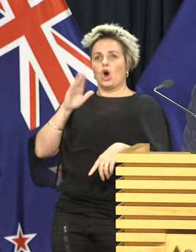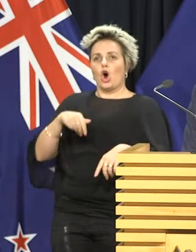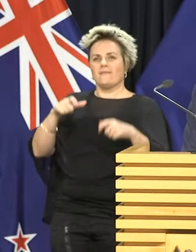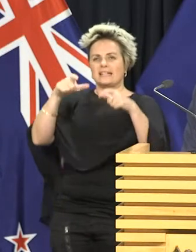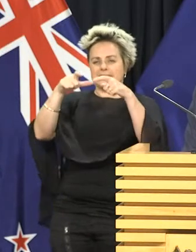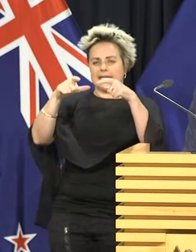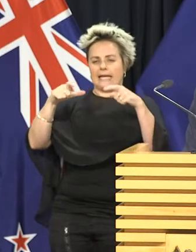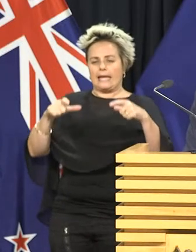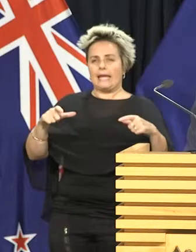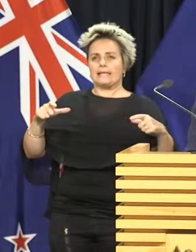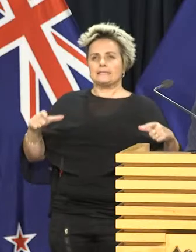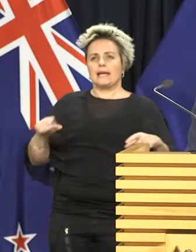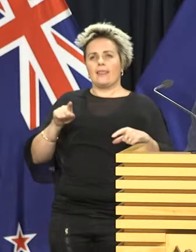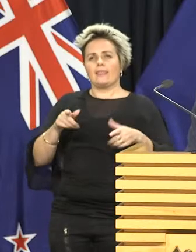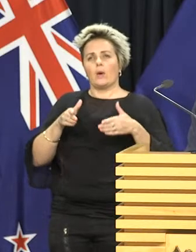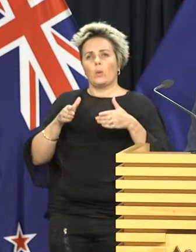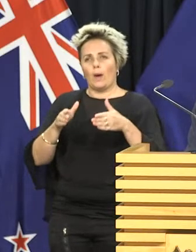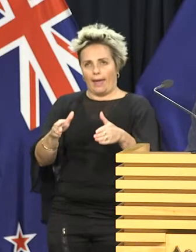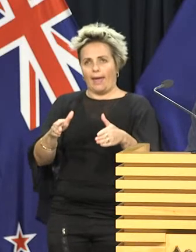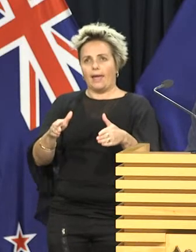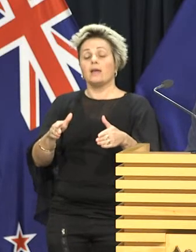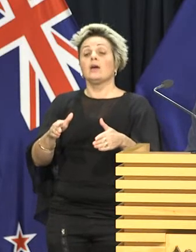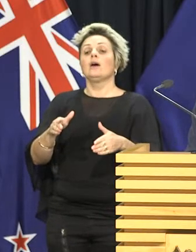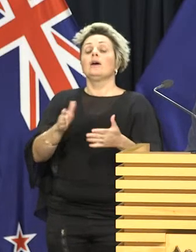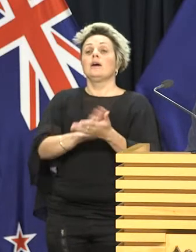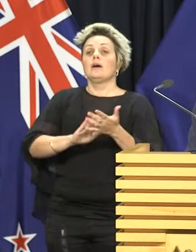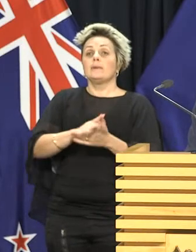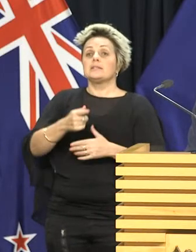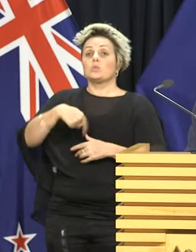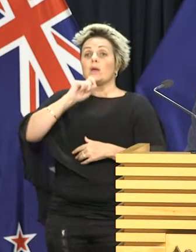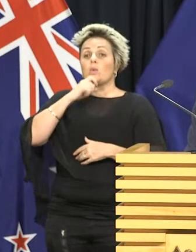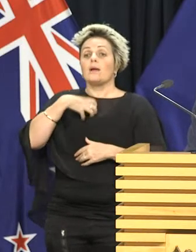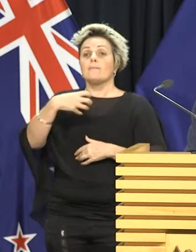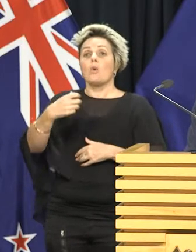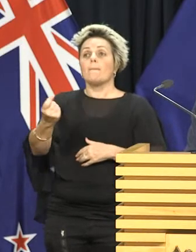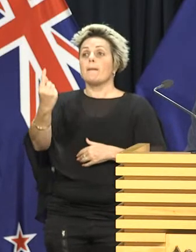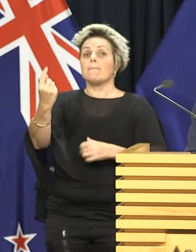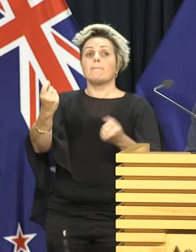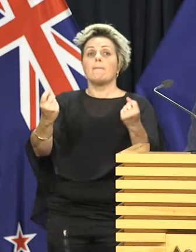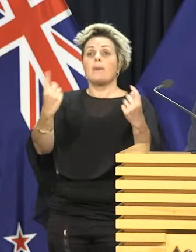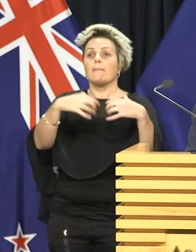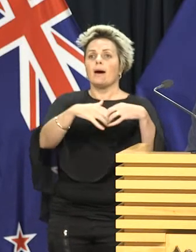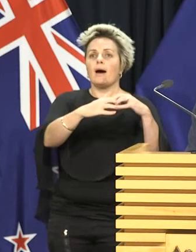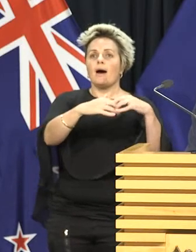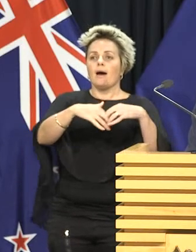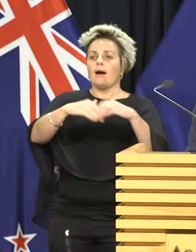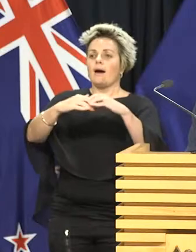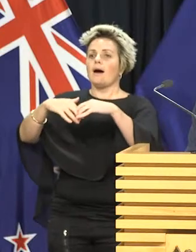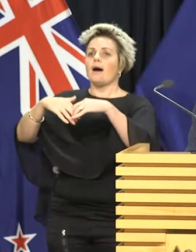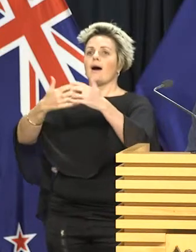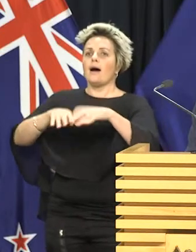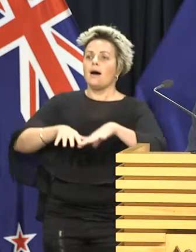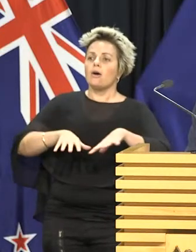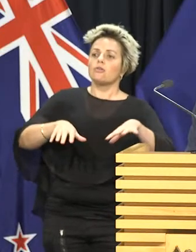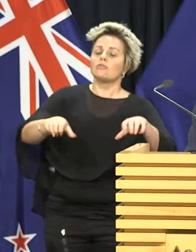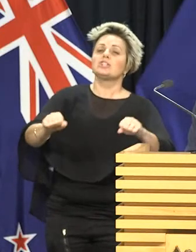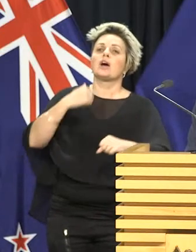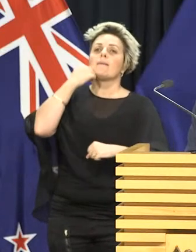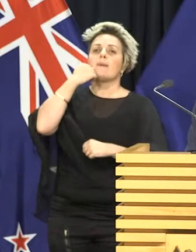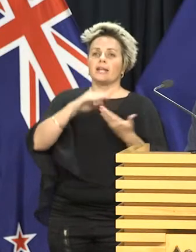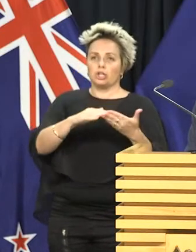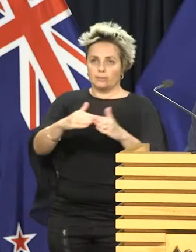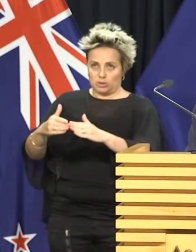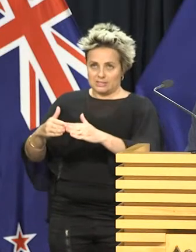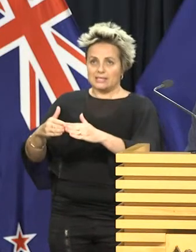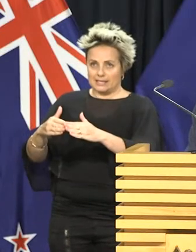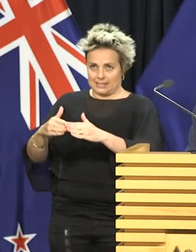to the delivery of the vaccine. So we'll start seeing those popping up more in Tāmaki Makaurau. That'll reach our people, and I expect, as I said in Māori, for